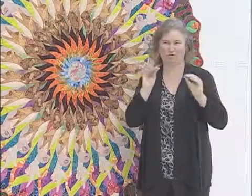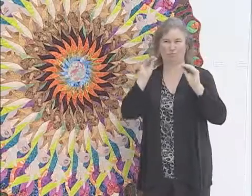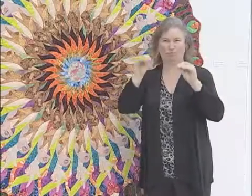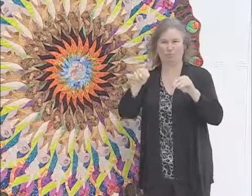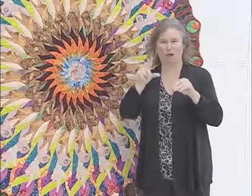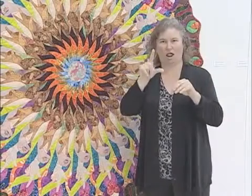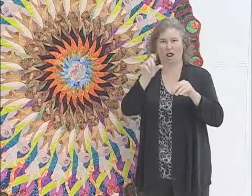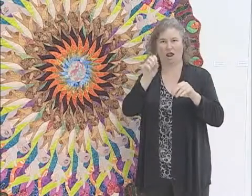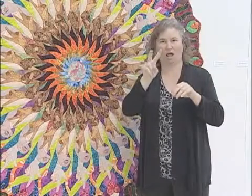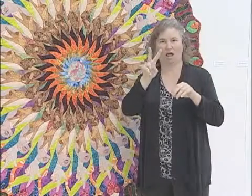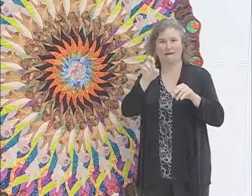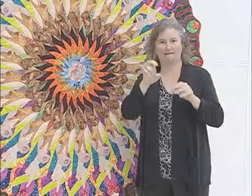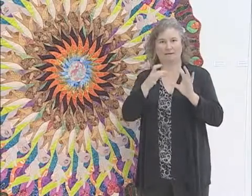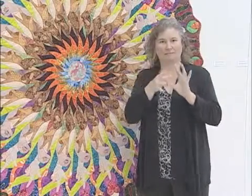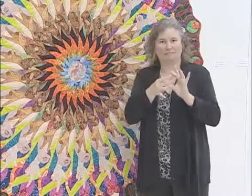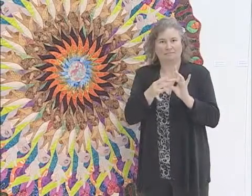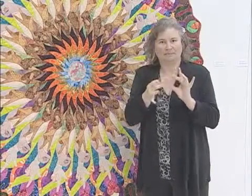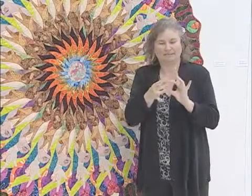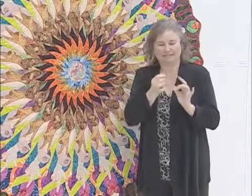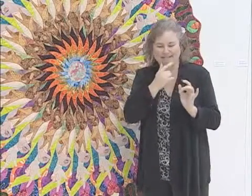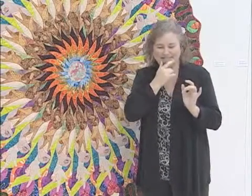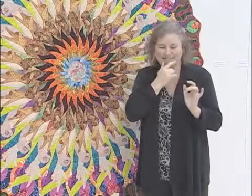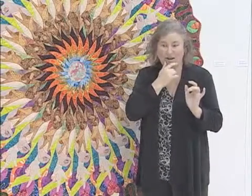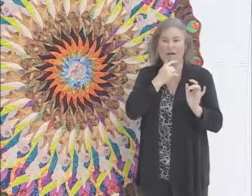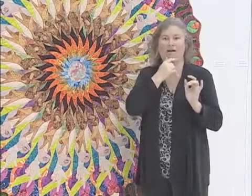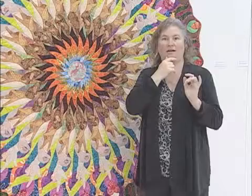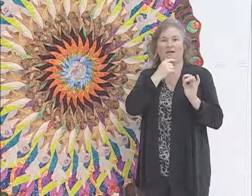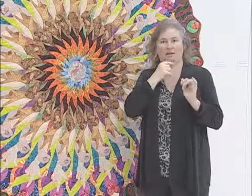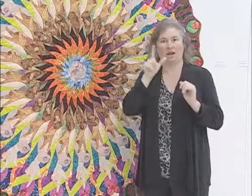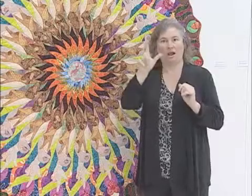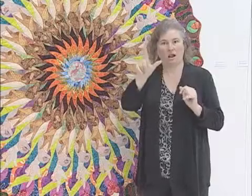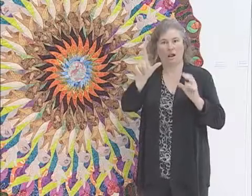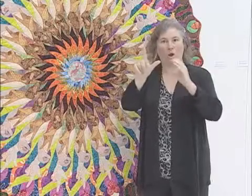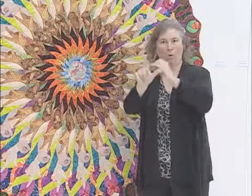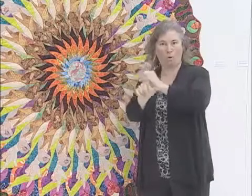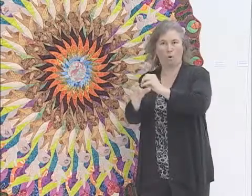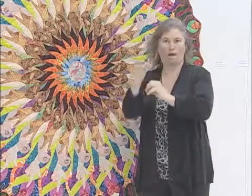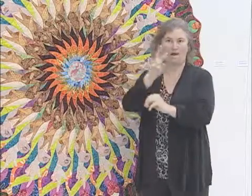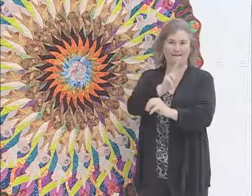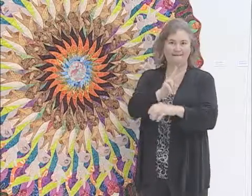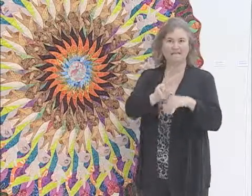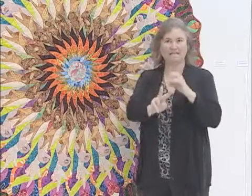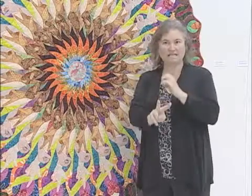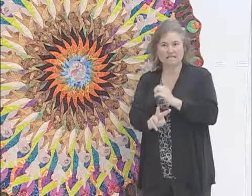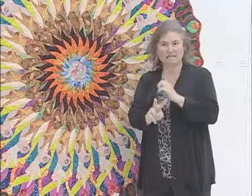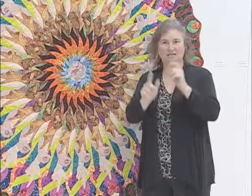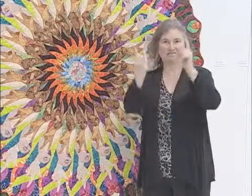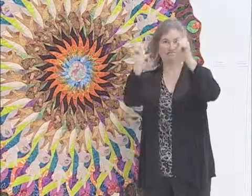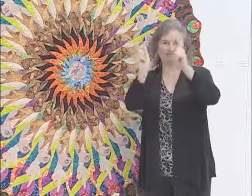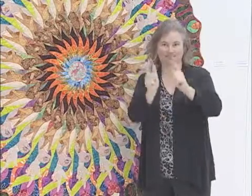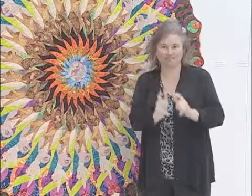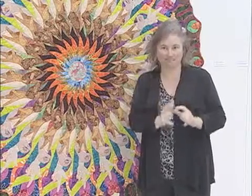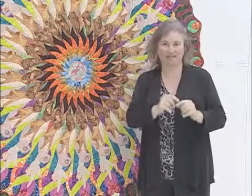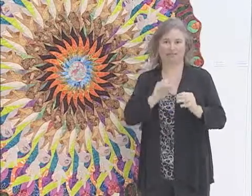long panels. Where would I put the message of love within them was my big question. Then I came up with the idea of